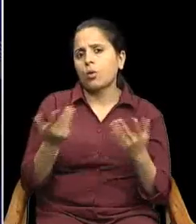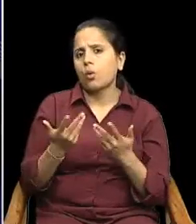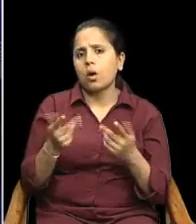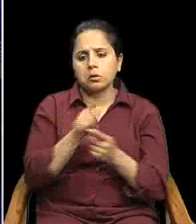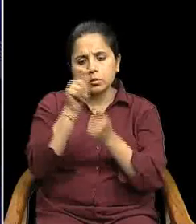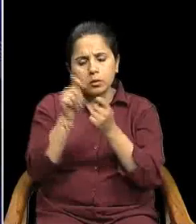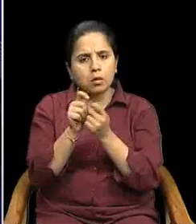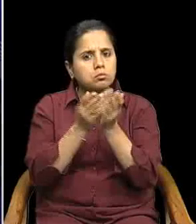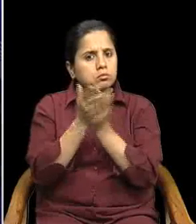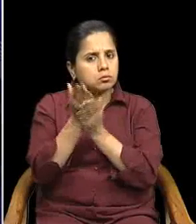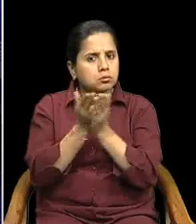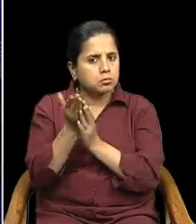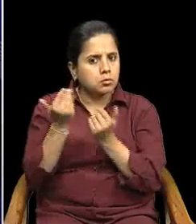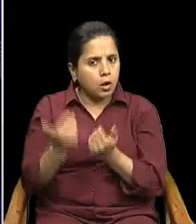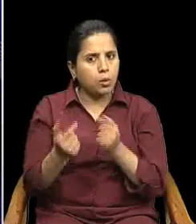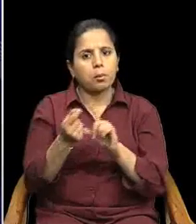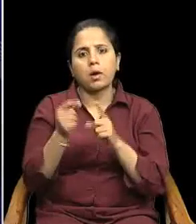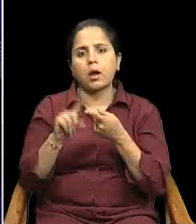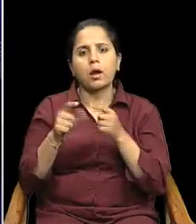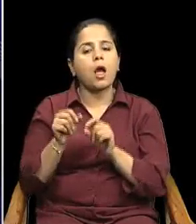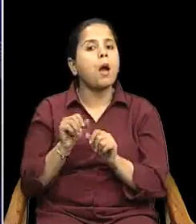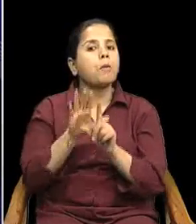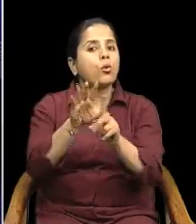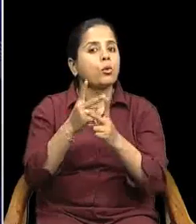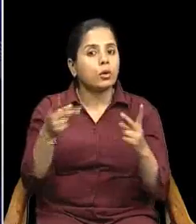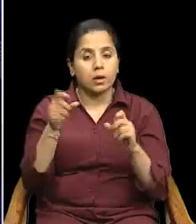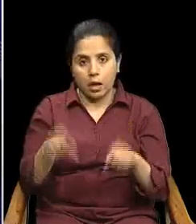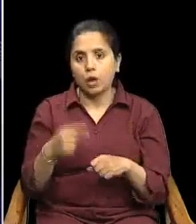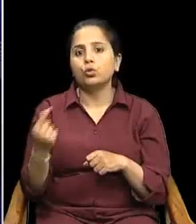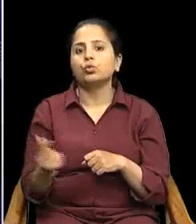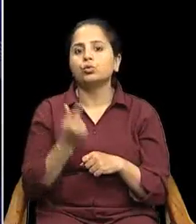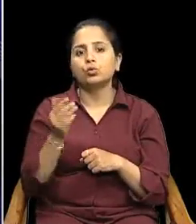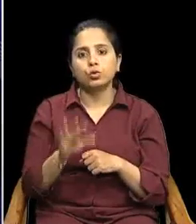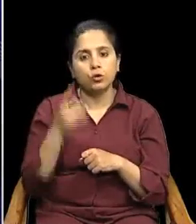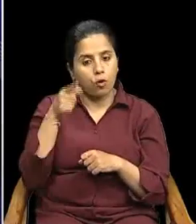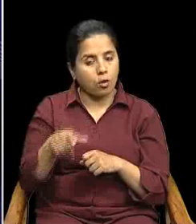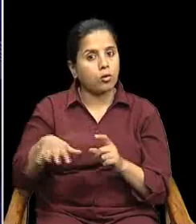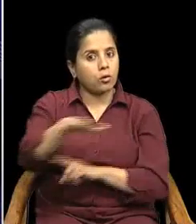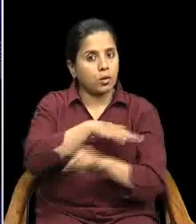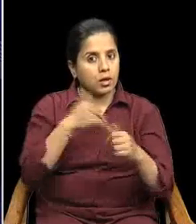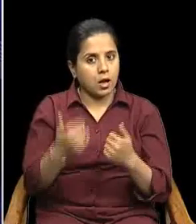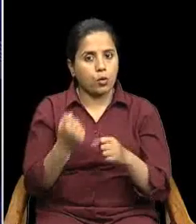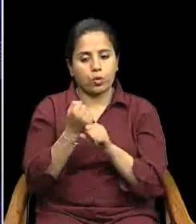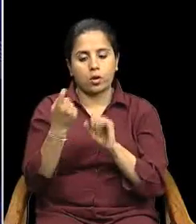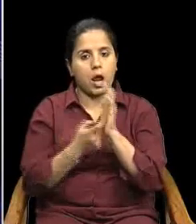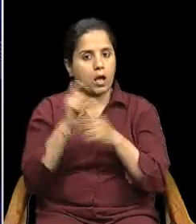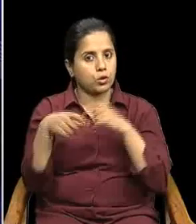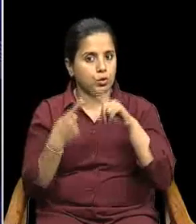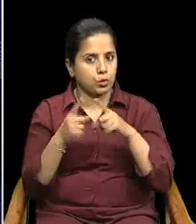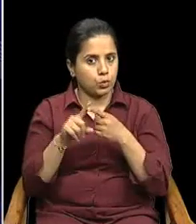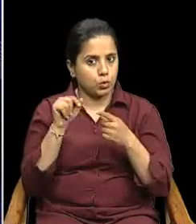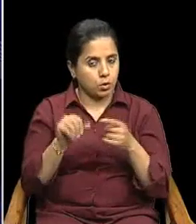specific pedagogical approaches which can be used in this graduate attribute, that